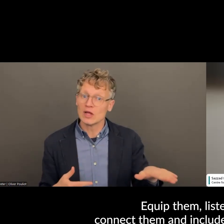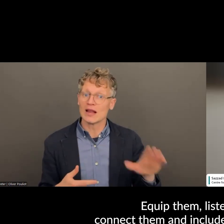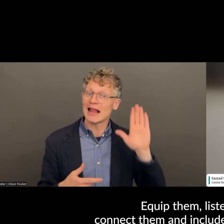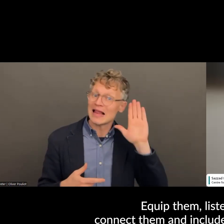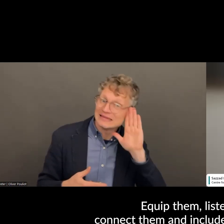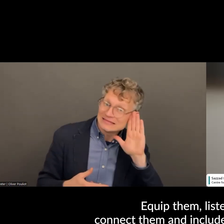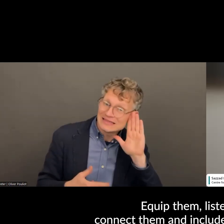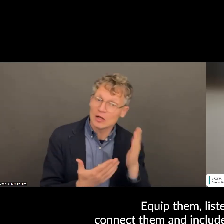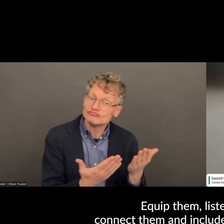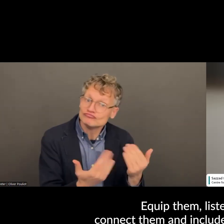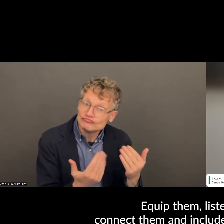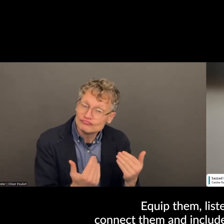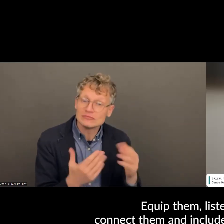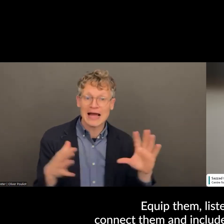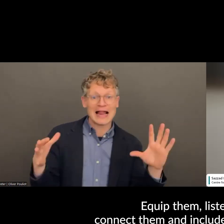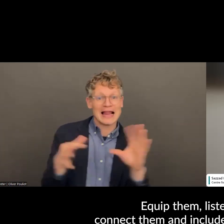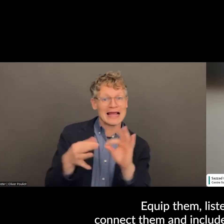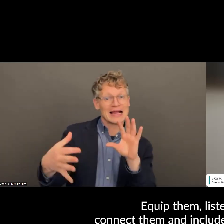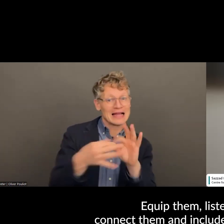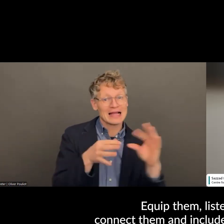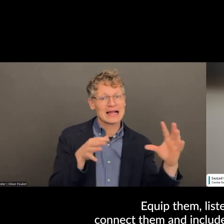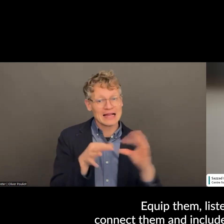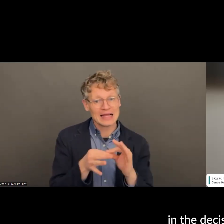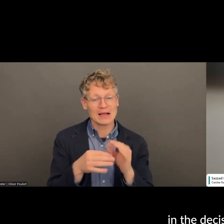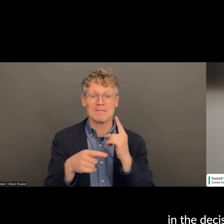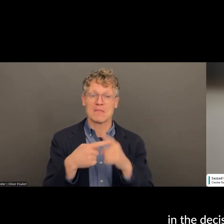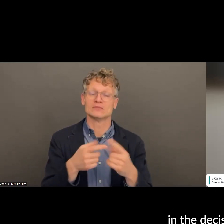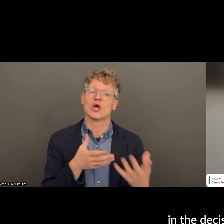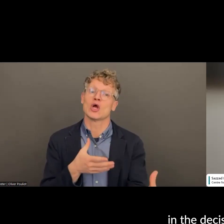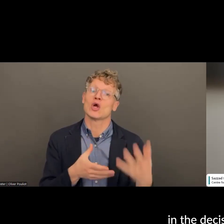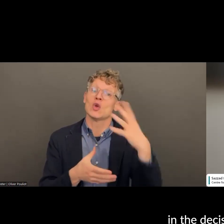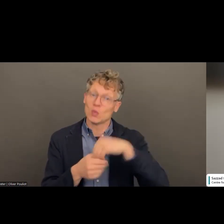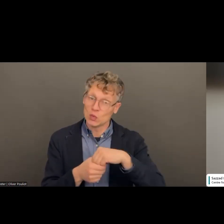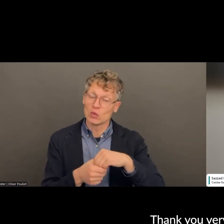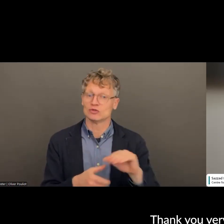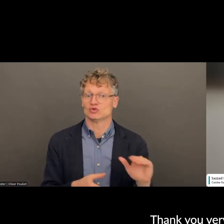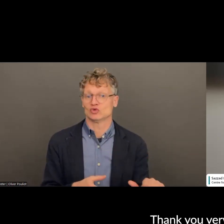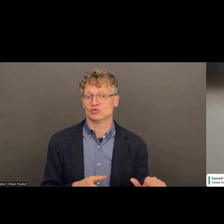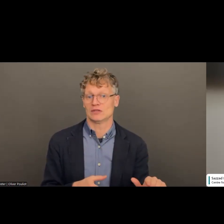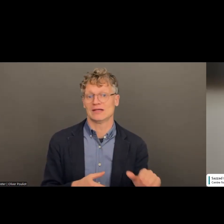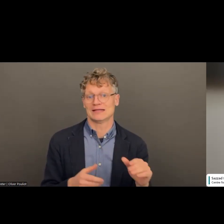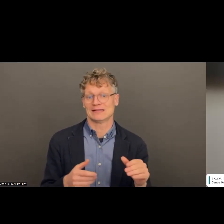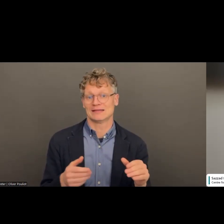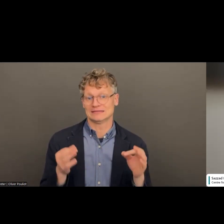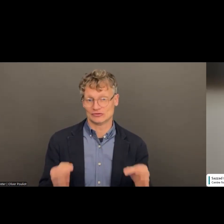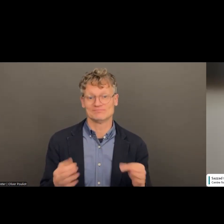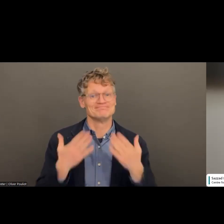deeply, connect them, and include them in the decision. Thank you very much.